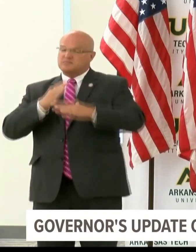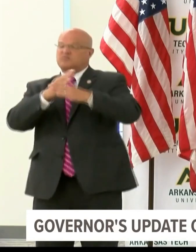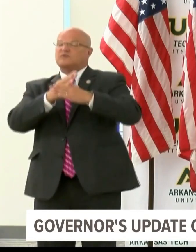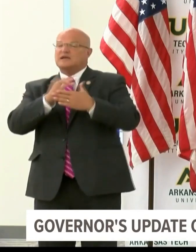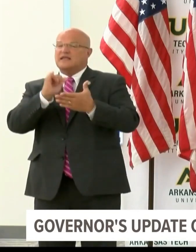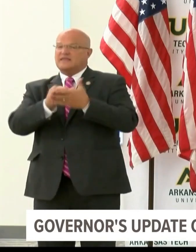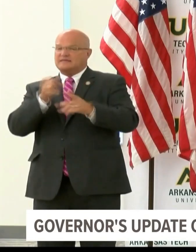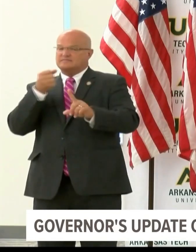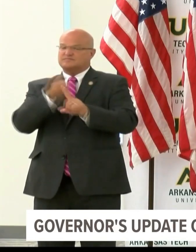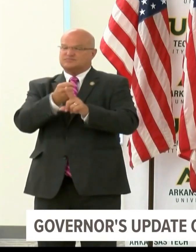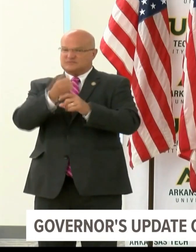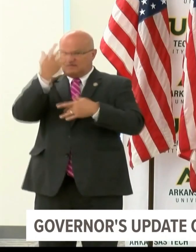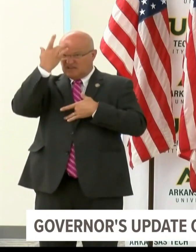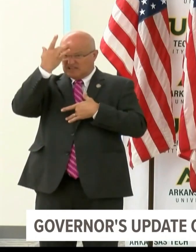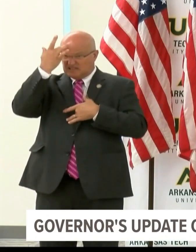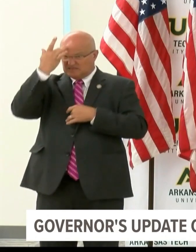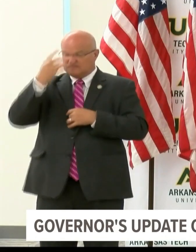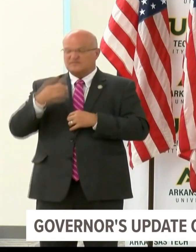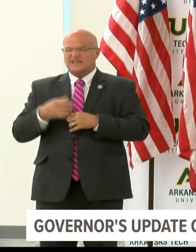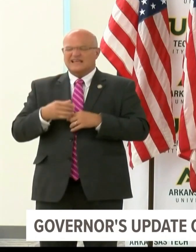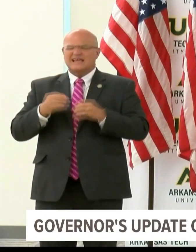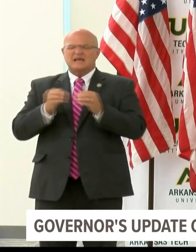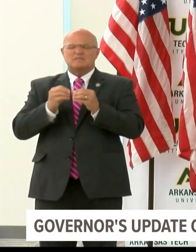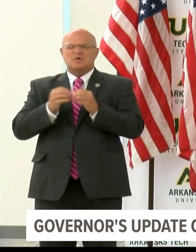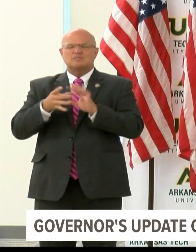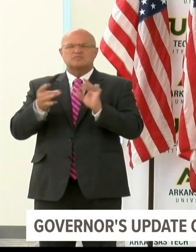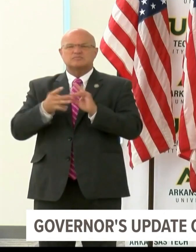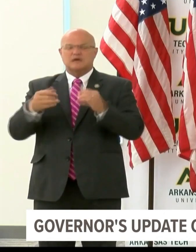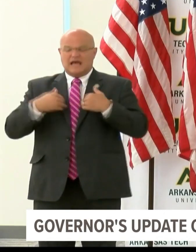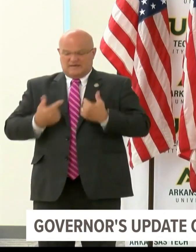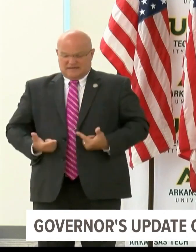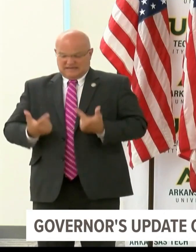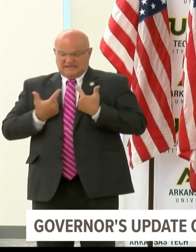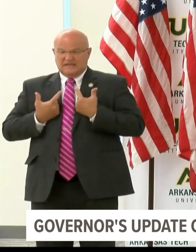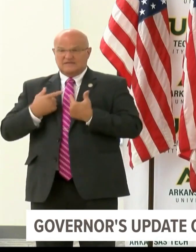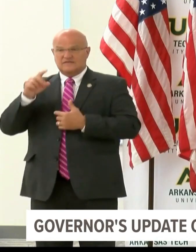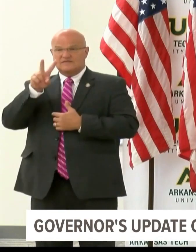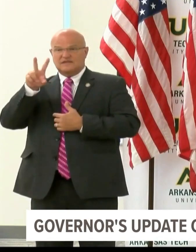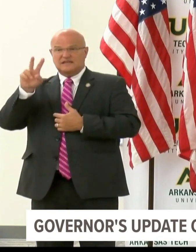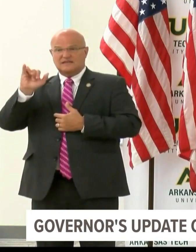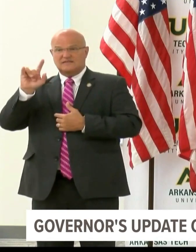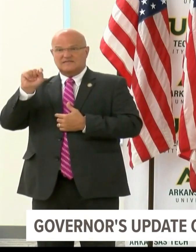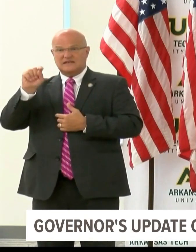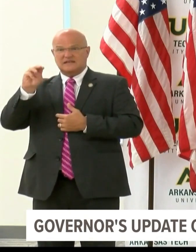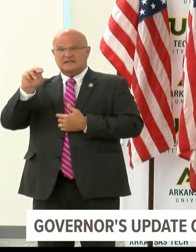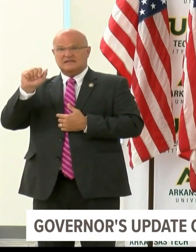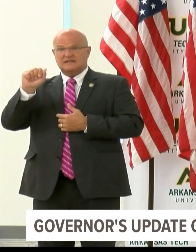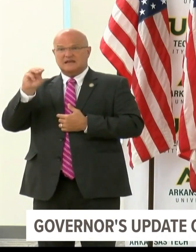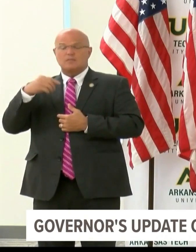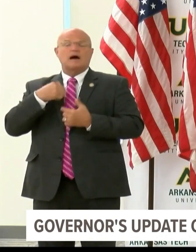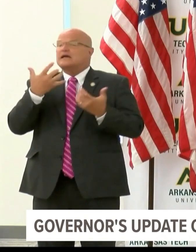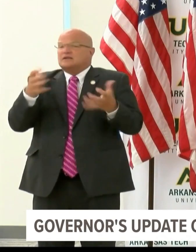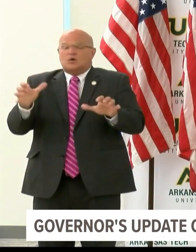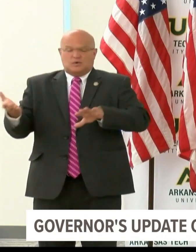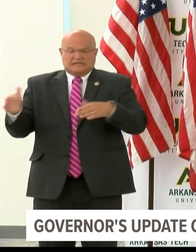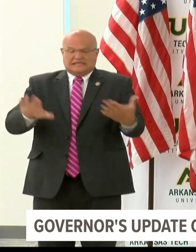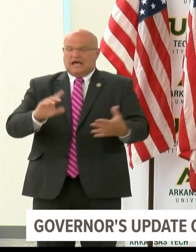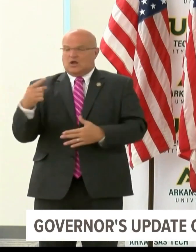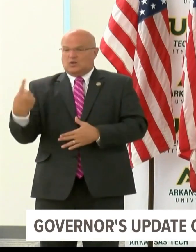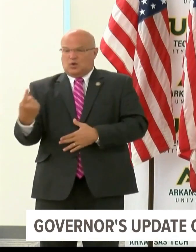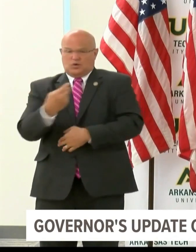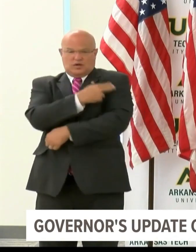that infection. And he goes on and says, having survived a year in Vietnam, I don't want to die alone on a hospital